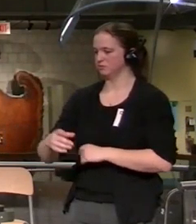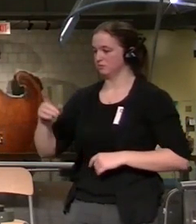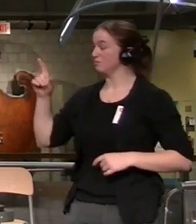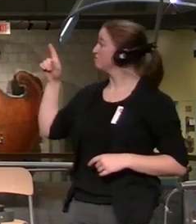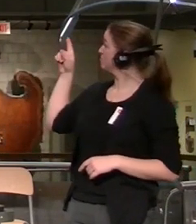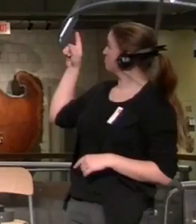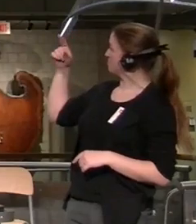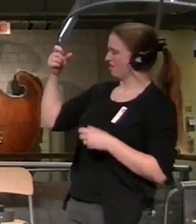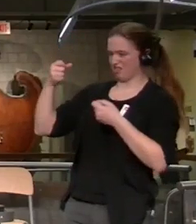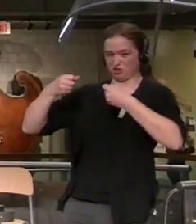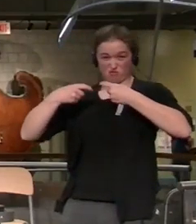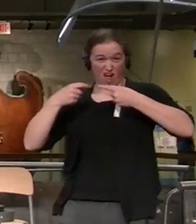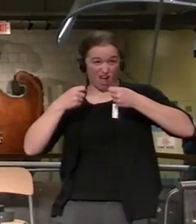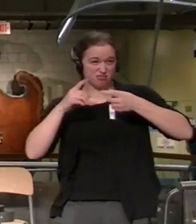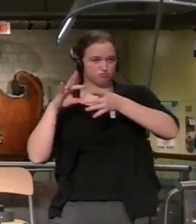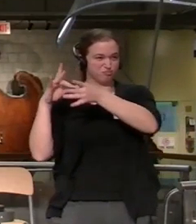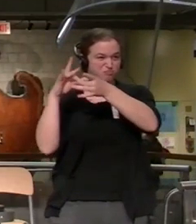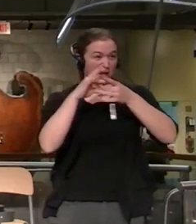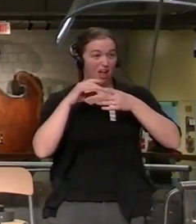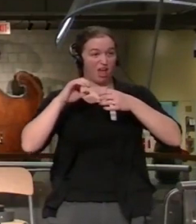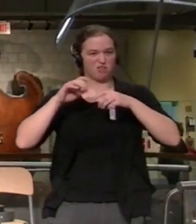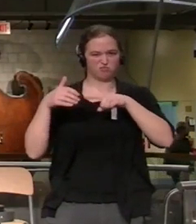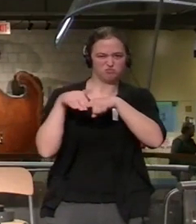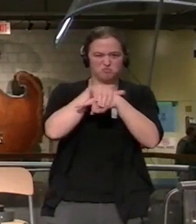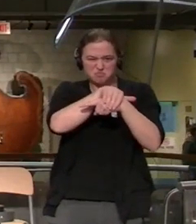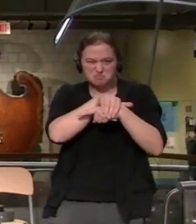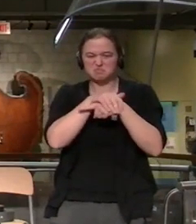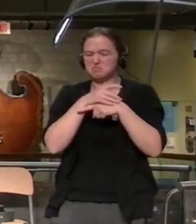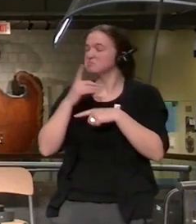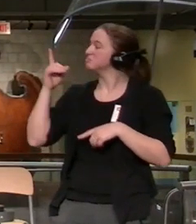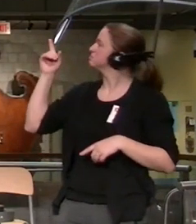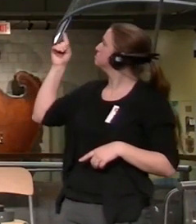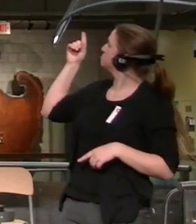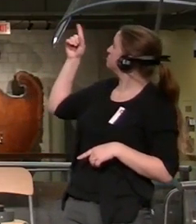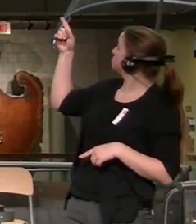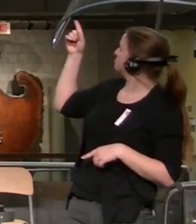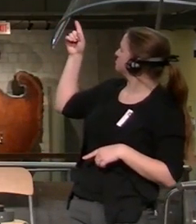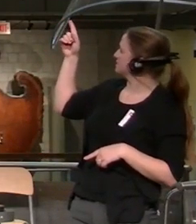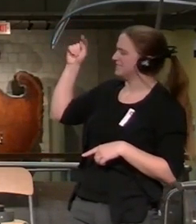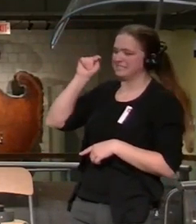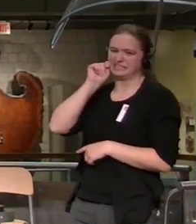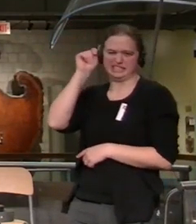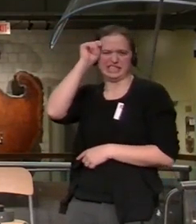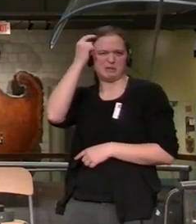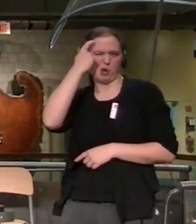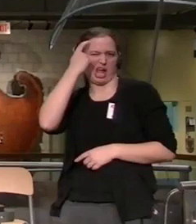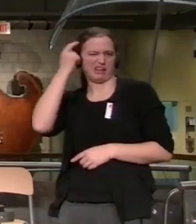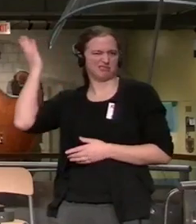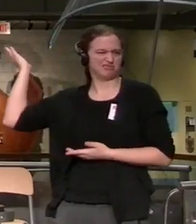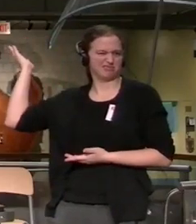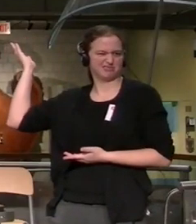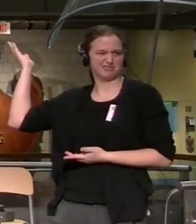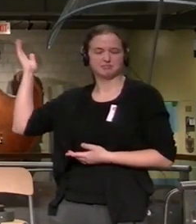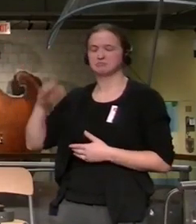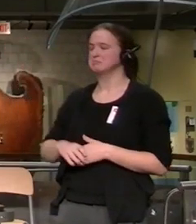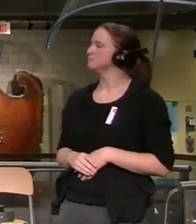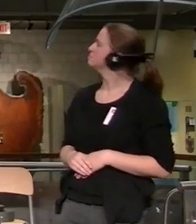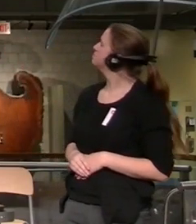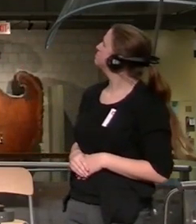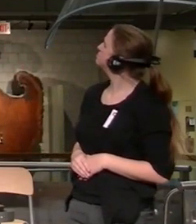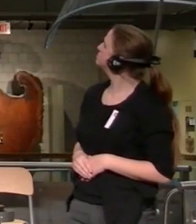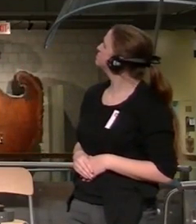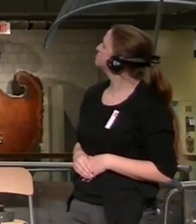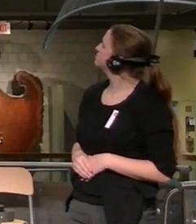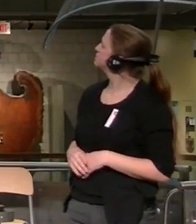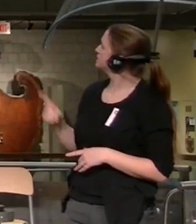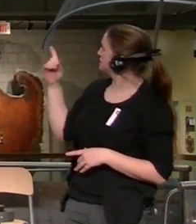myelination. And if you look at this cartoon, you could see it a little bit better. So this is the teenage brain. You could see a whole lot of cells and not